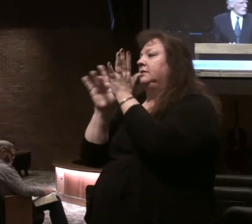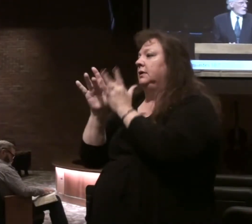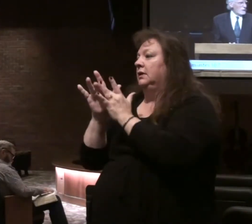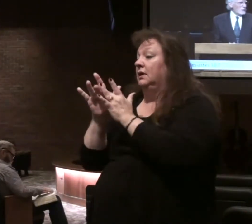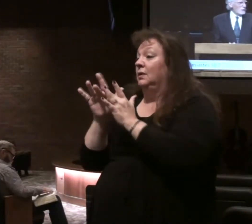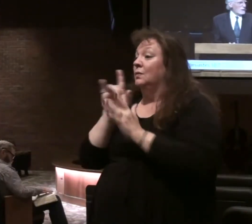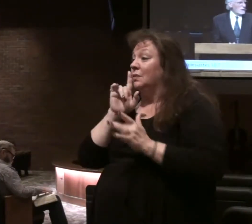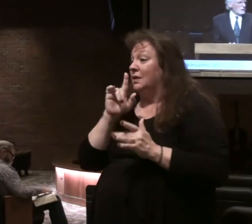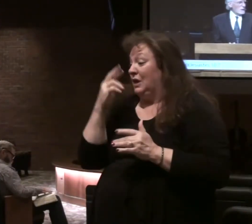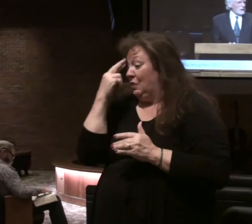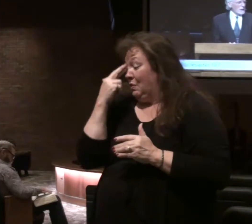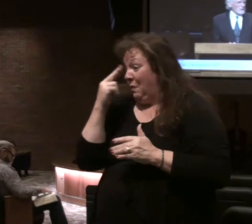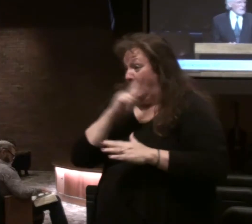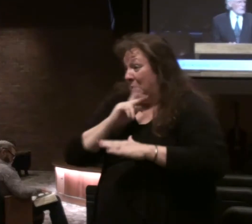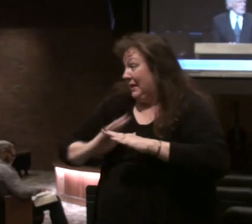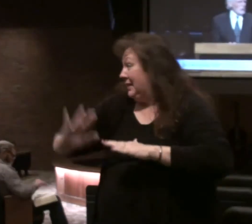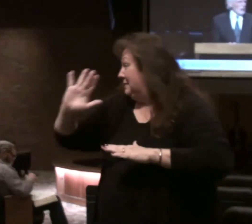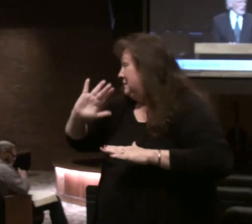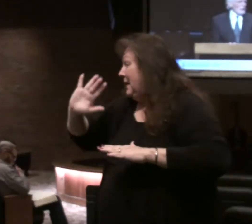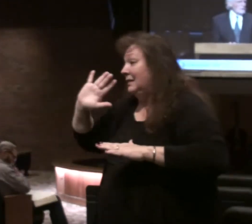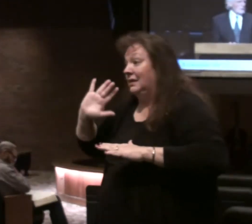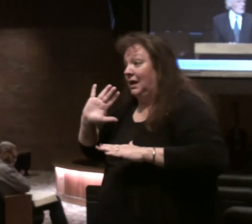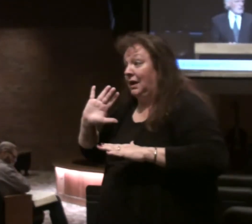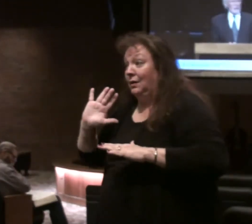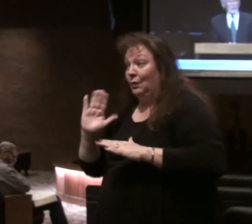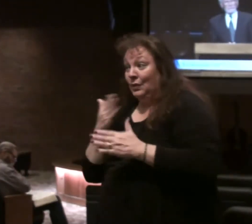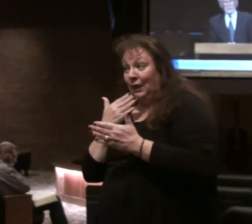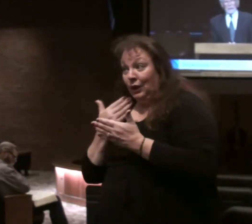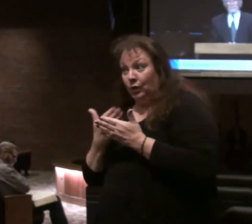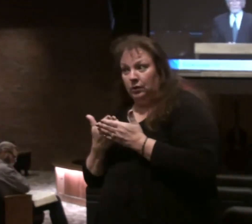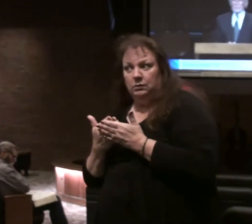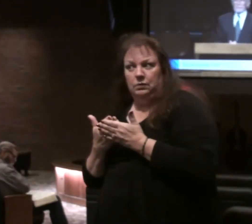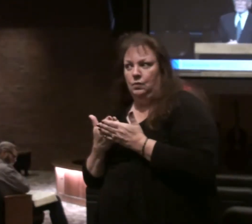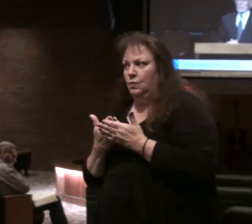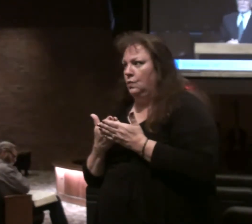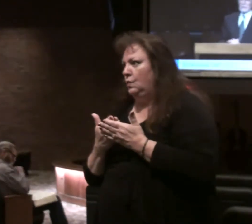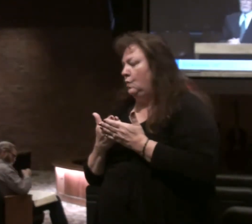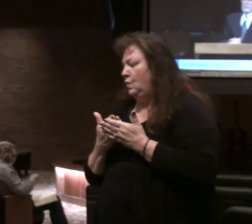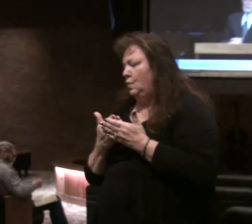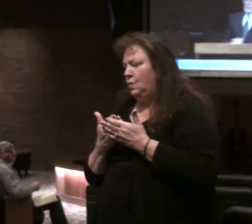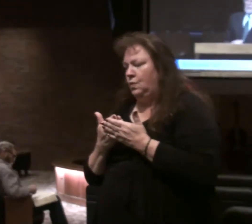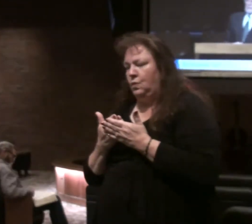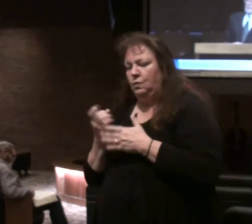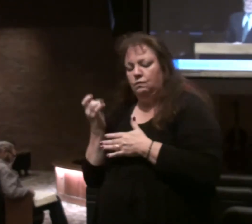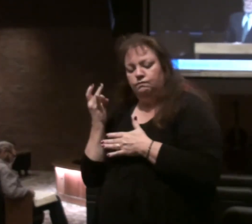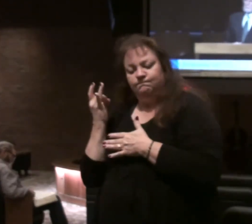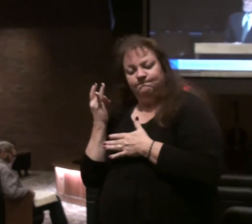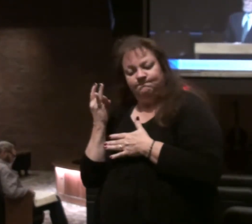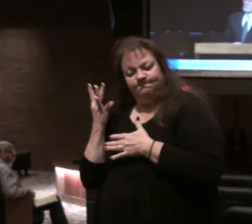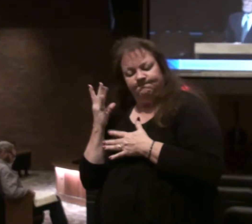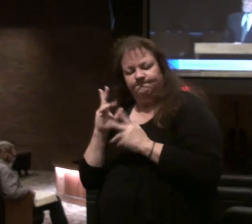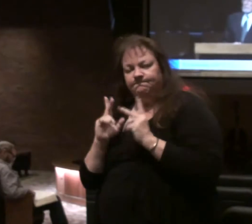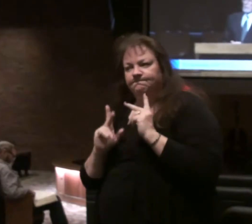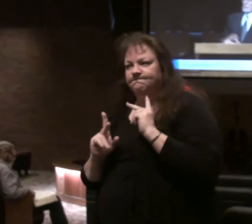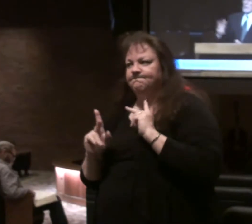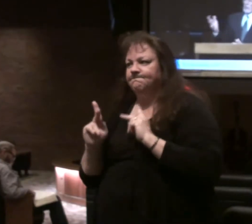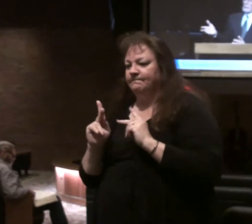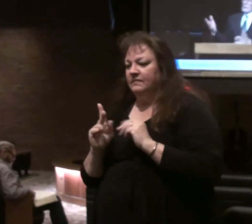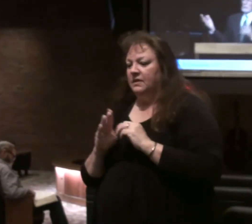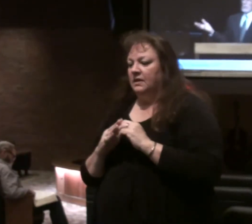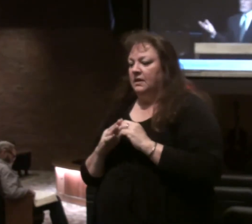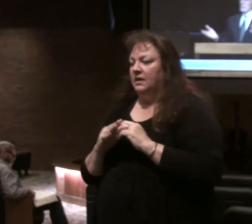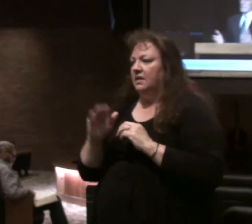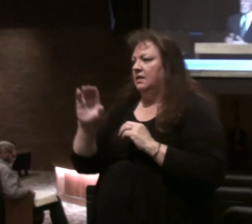emperors in New Testament times and afterwards? I mean, then we get